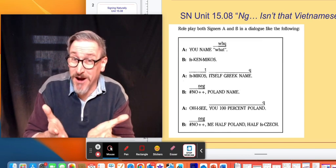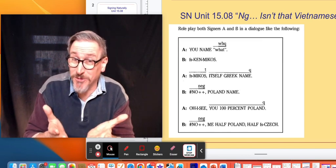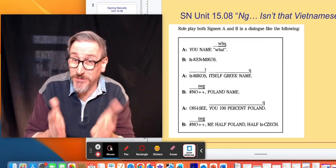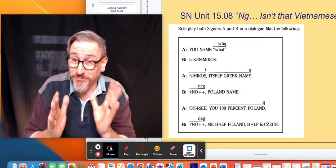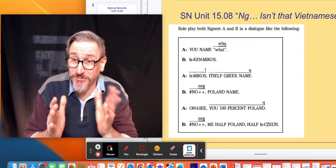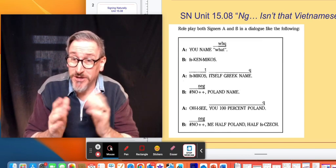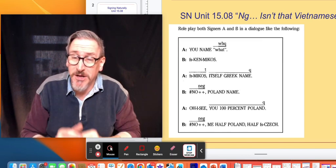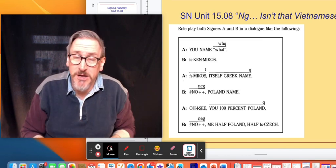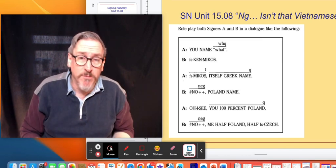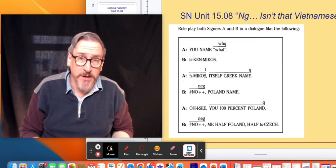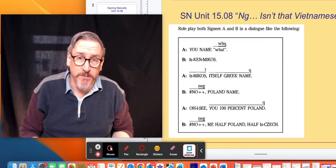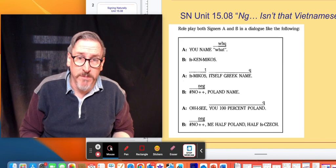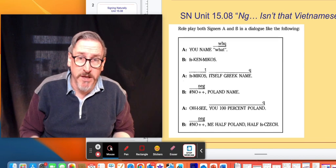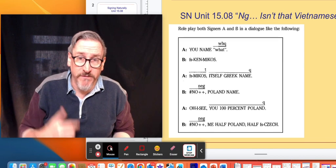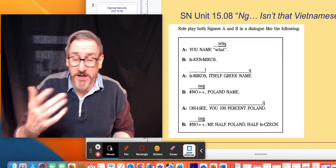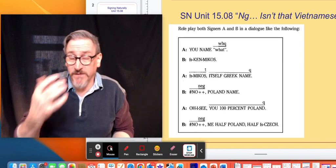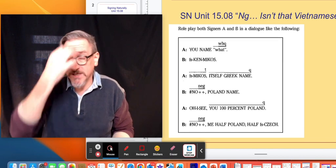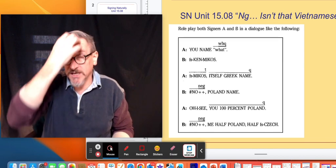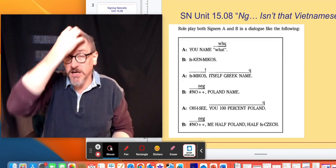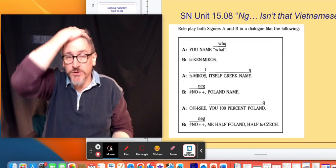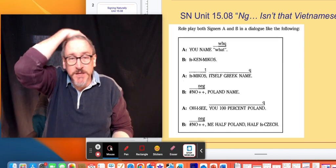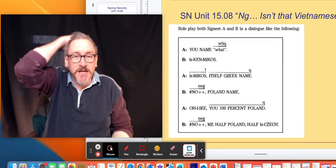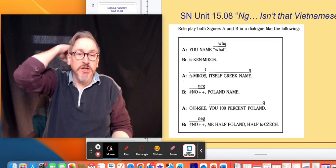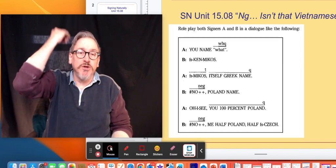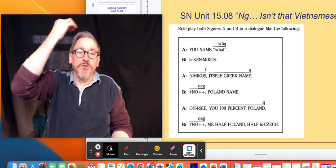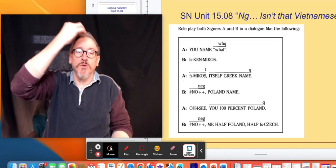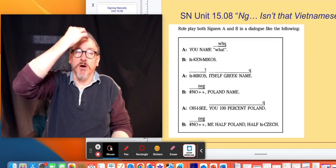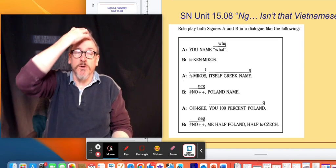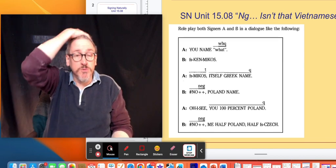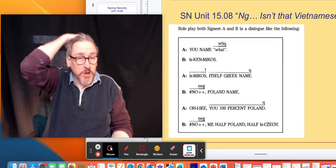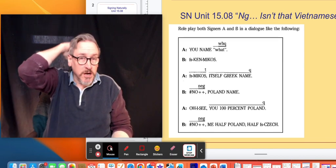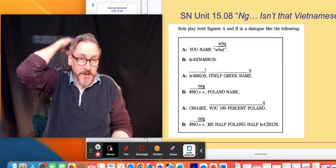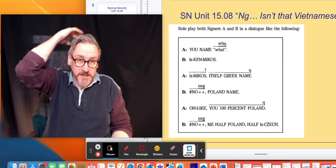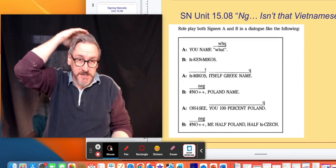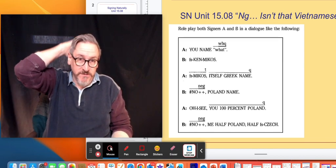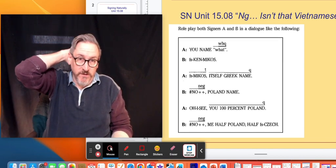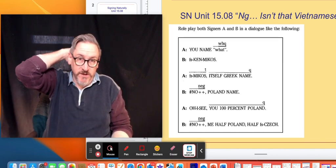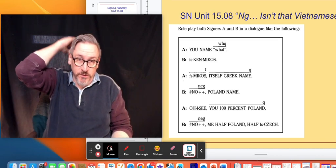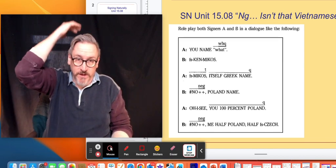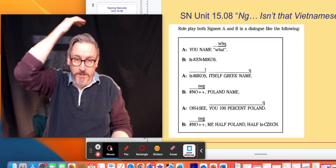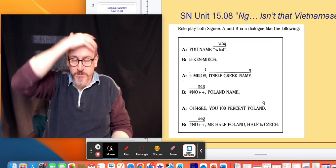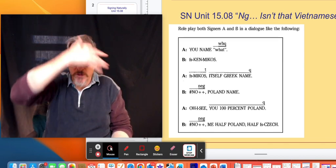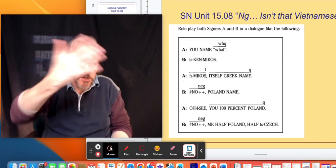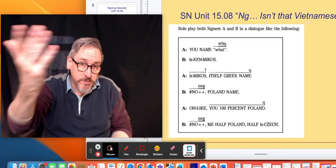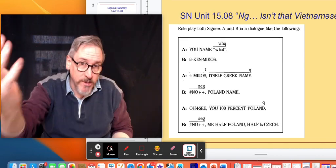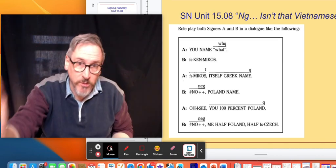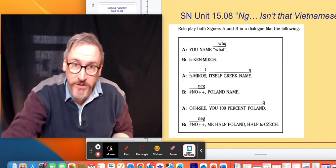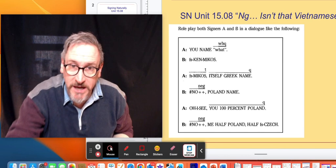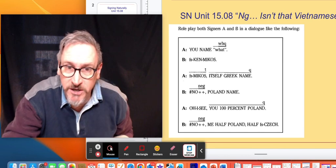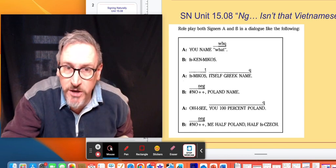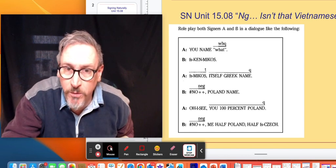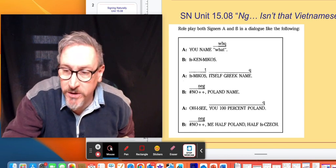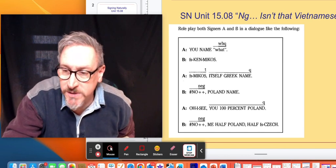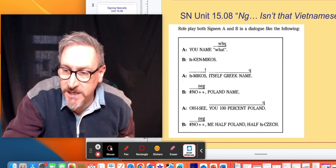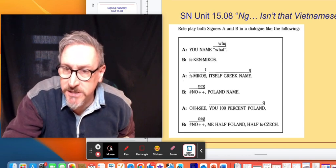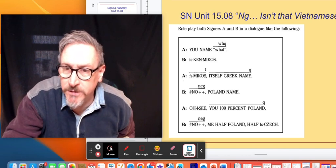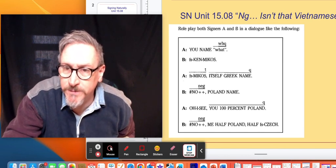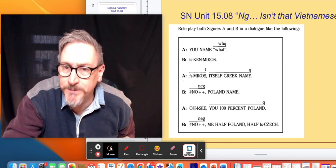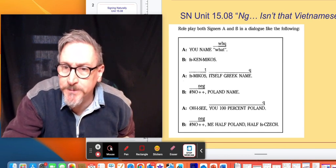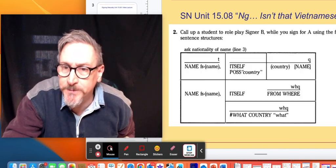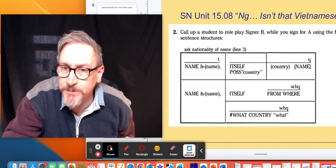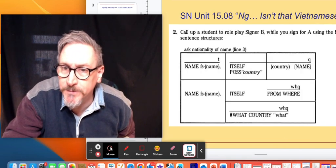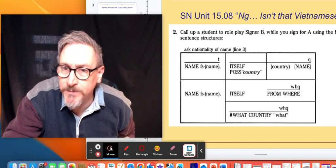safer option, but if it's a country that you are going to talk about that's involved in your family, it's probably worth getting to know what those signs